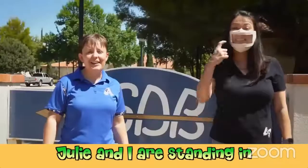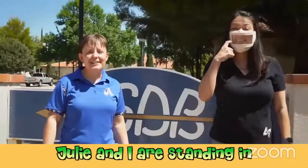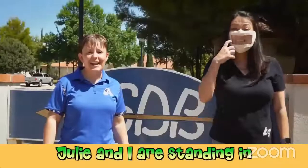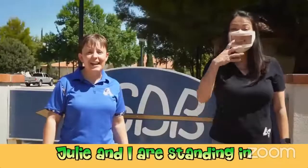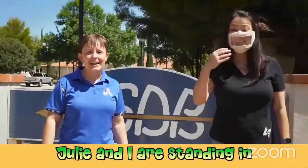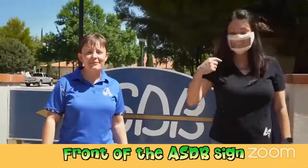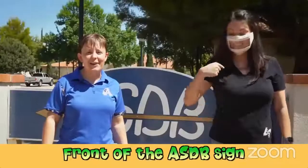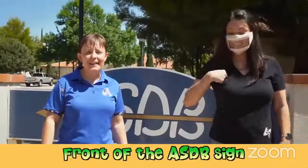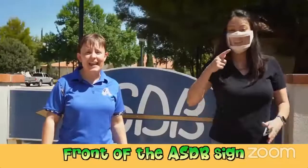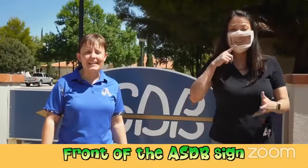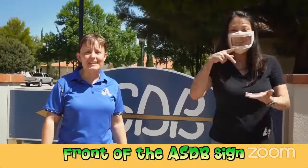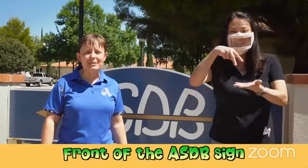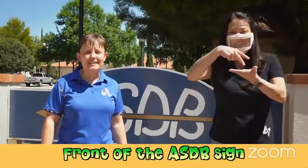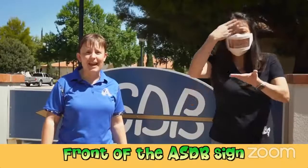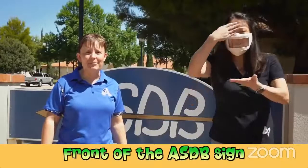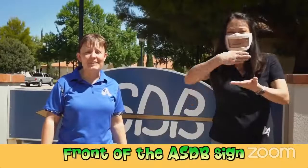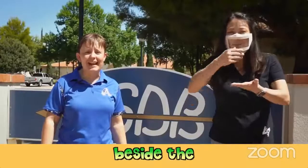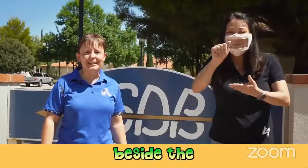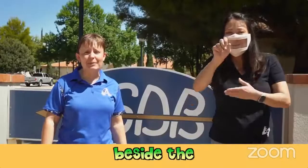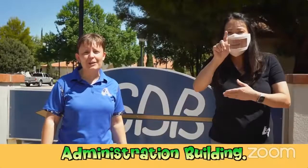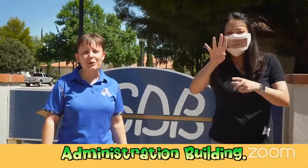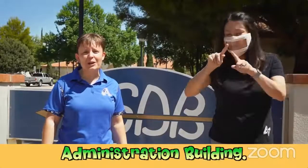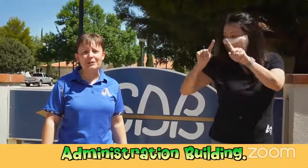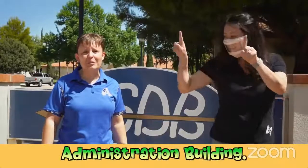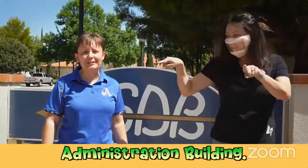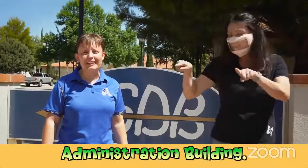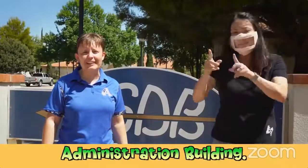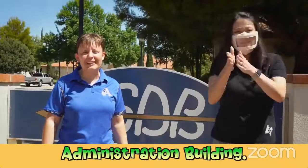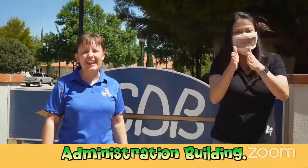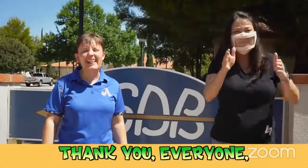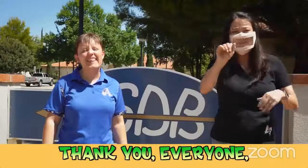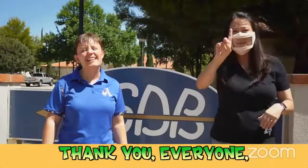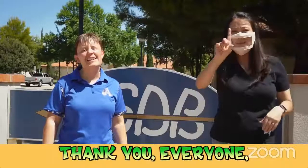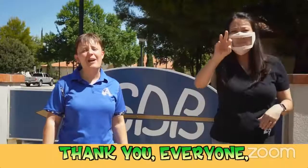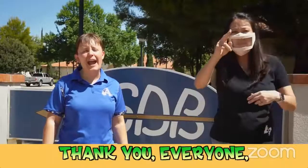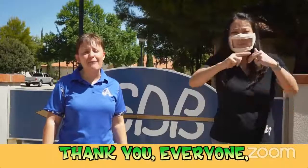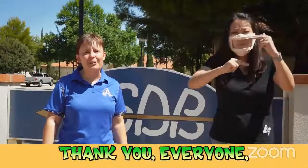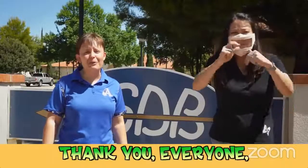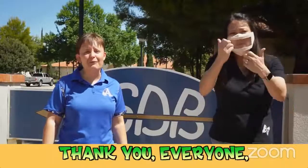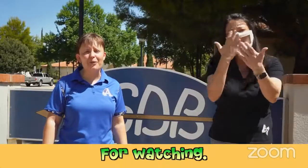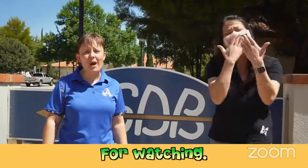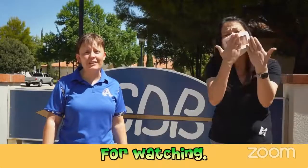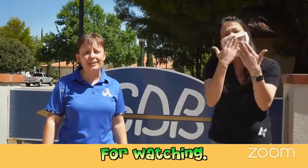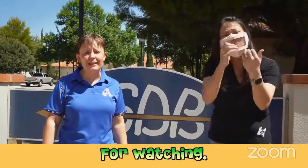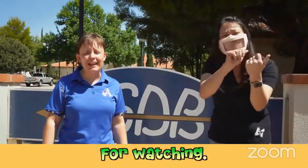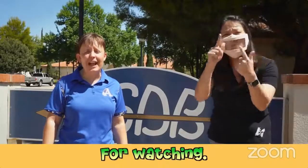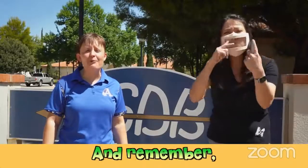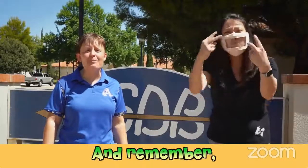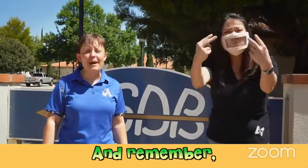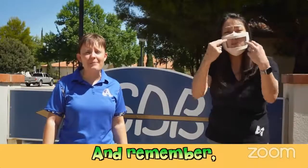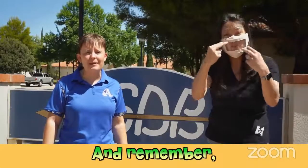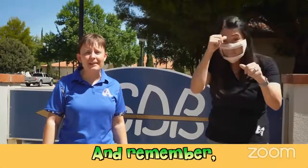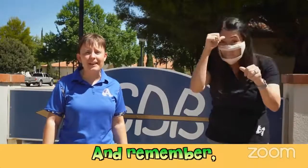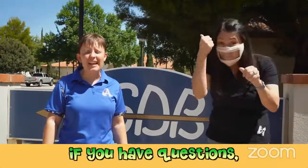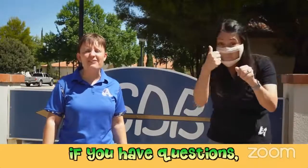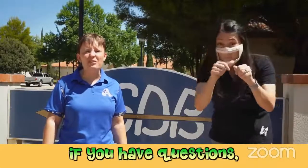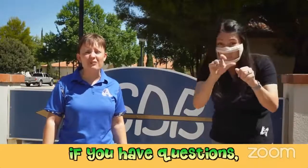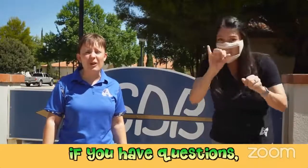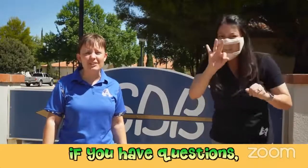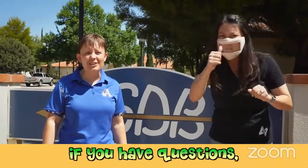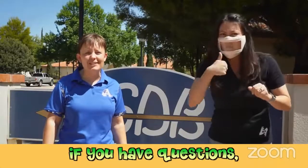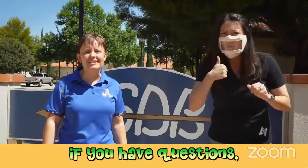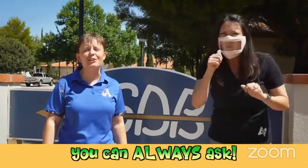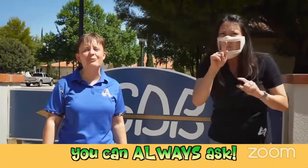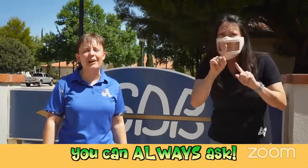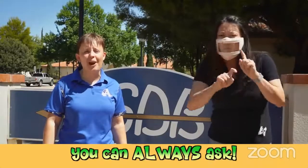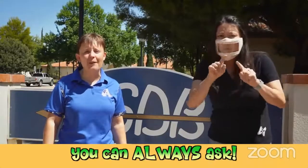Julie and I are standing in front of the ASDB sign beside the administration building. Thank you everyone for watching. And remember, if you